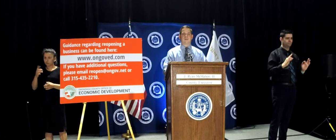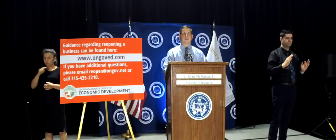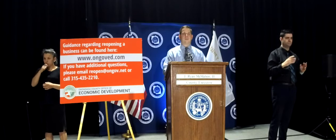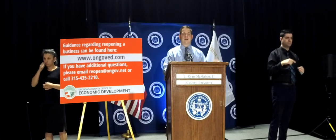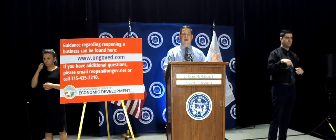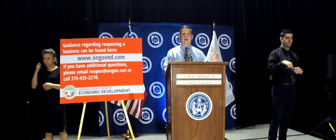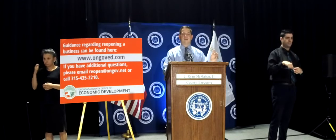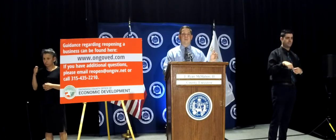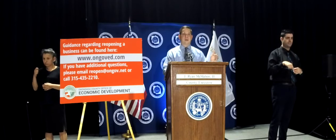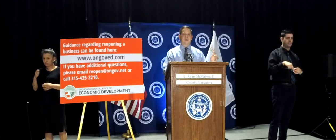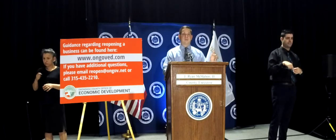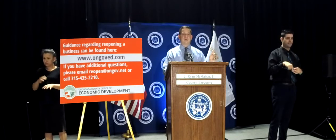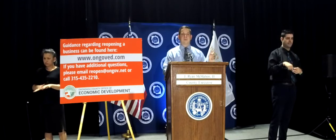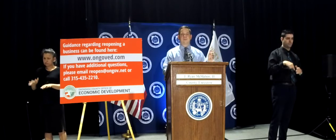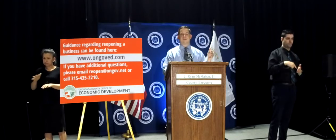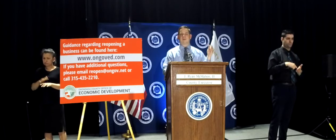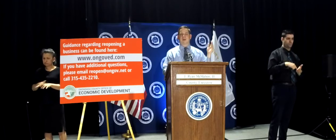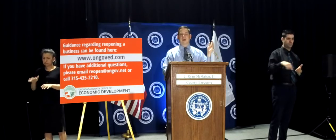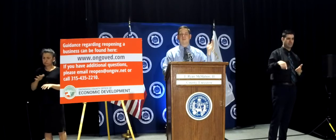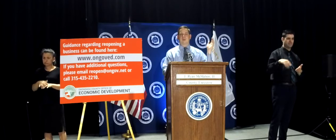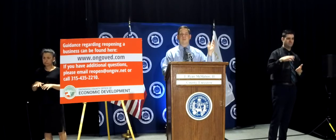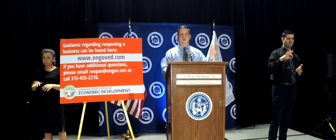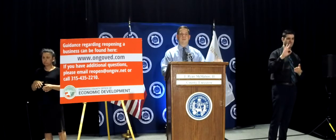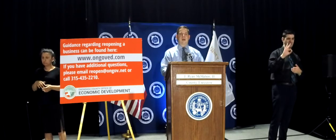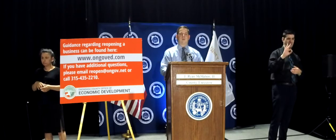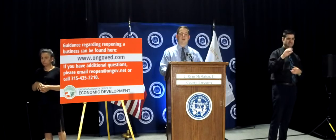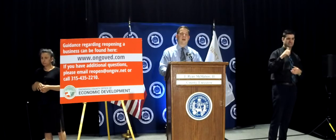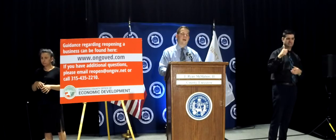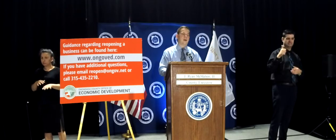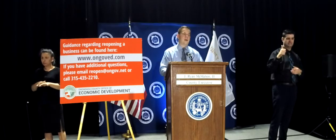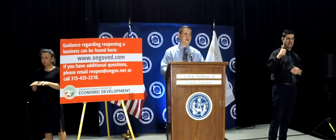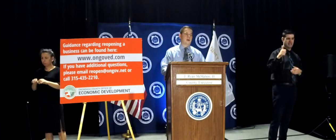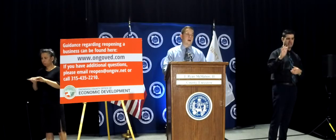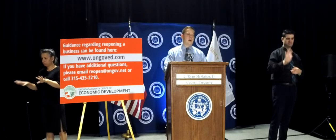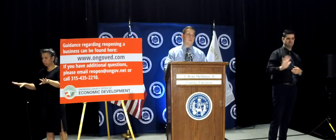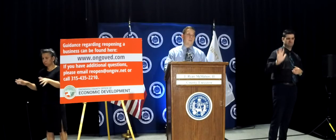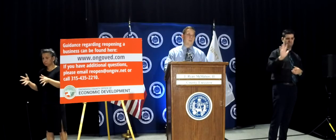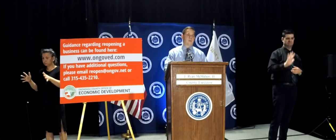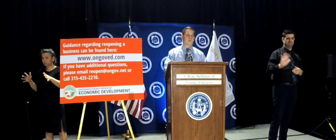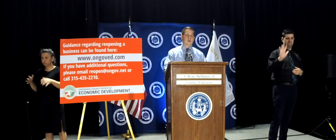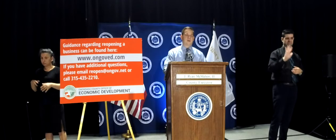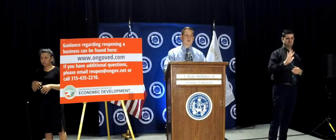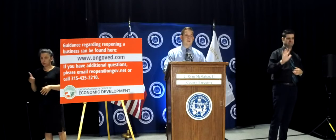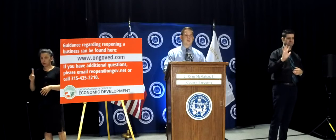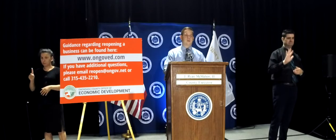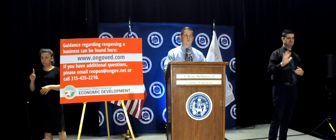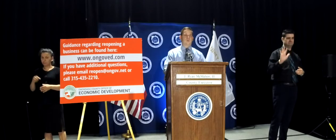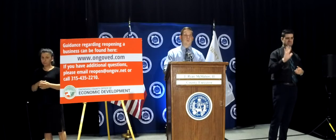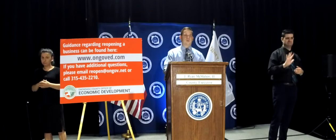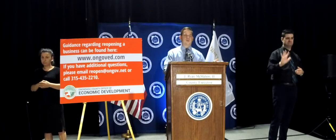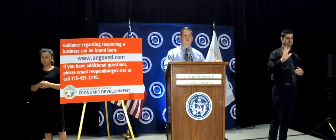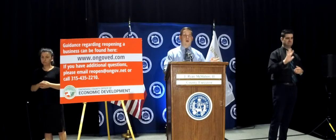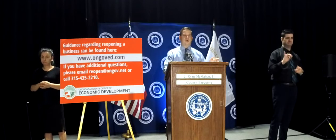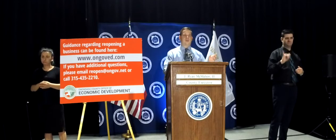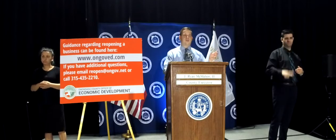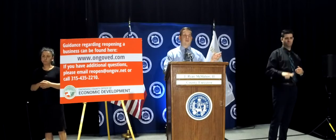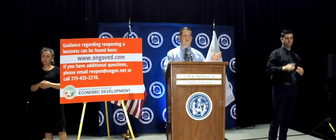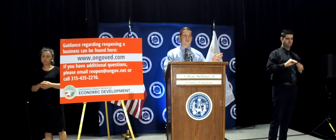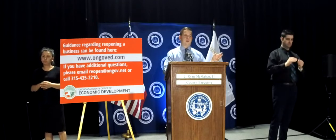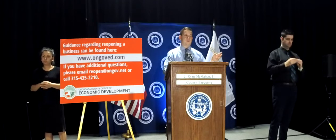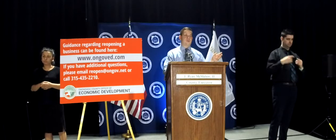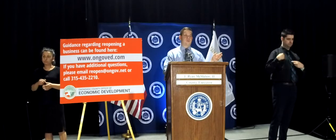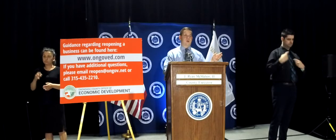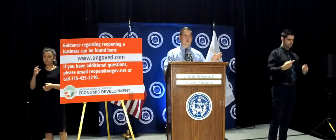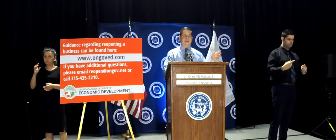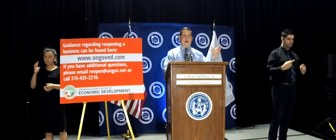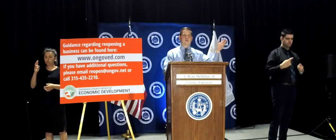10. Might be 9, might be 8, might be 7.5, might be 9.9. But this is all considering